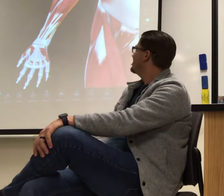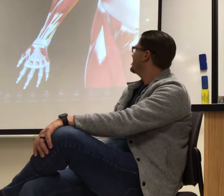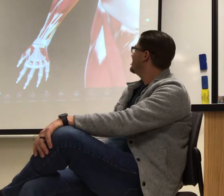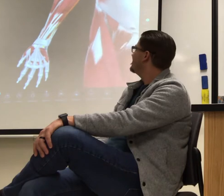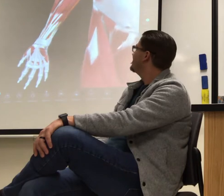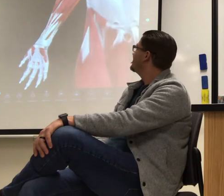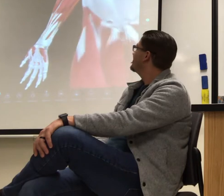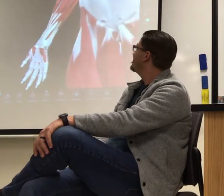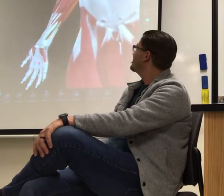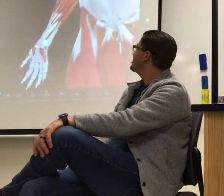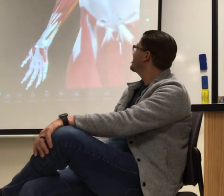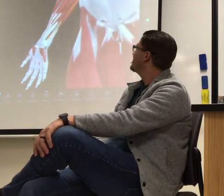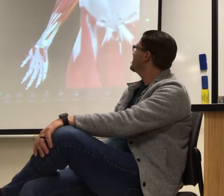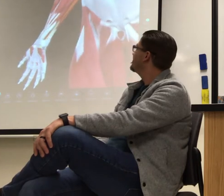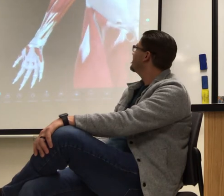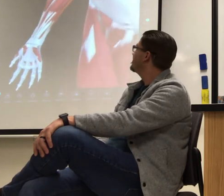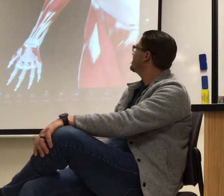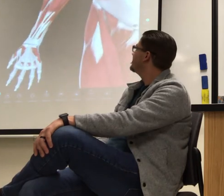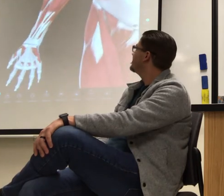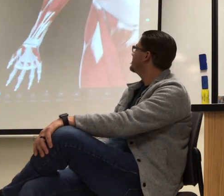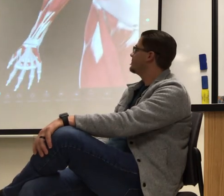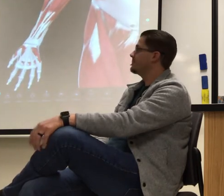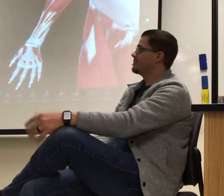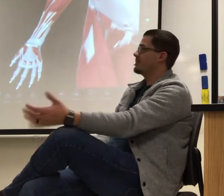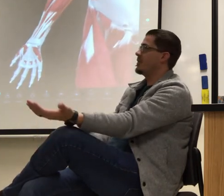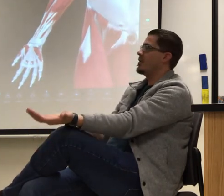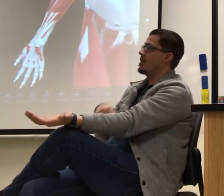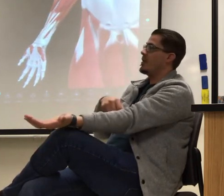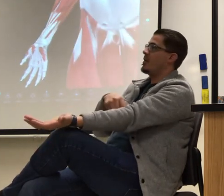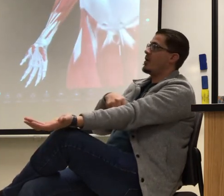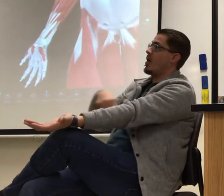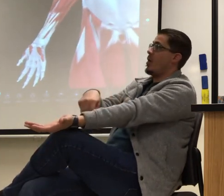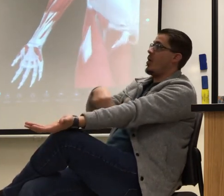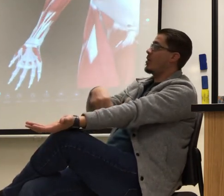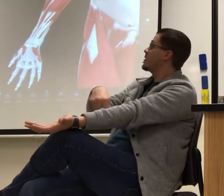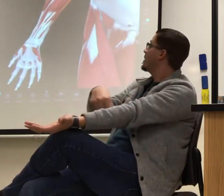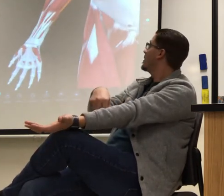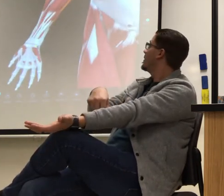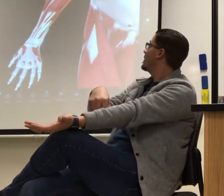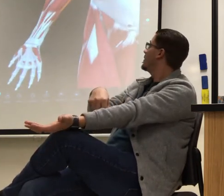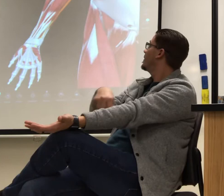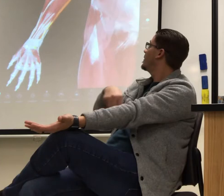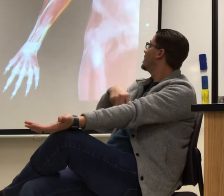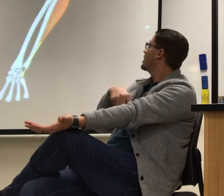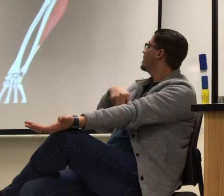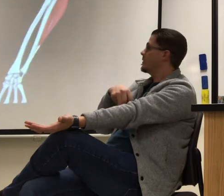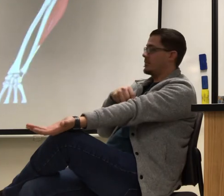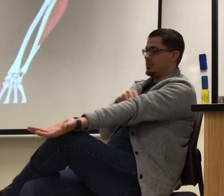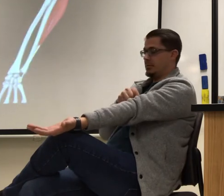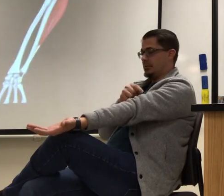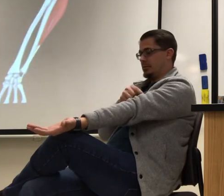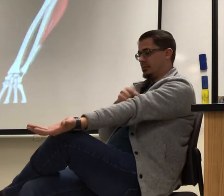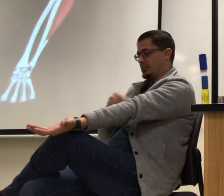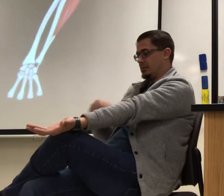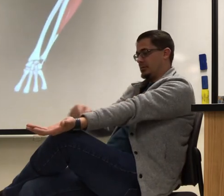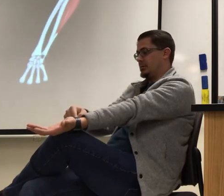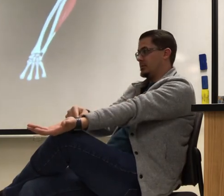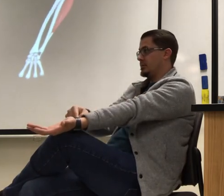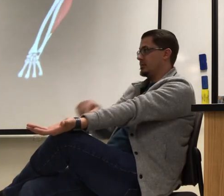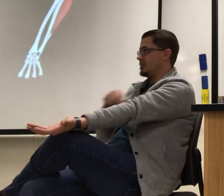It's on the ulnar side. It's the flexor carpi ulnaris. Let me isolate it.